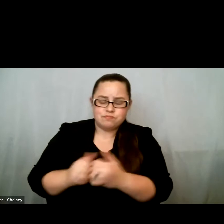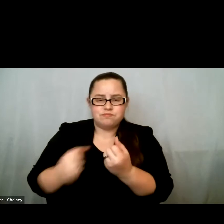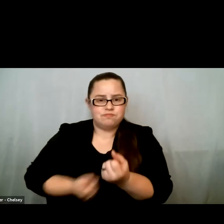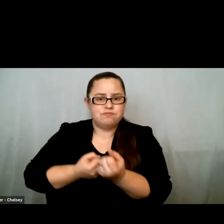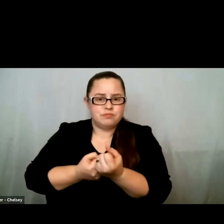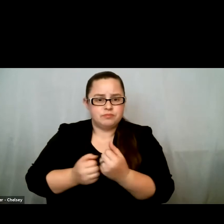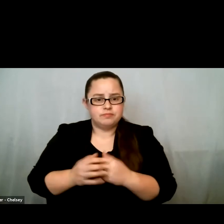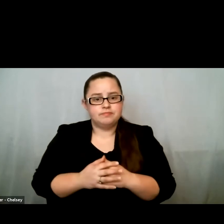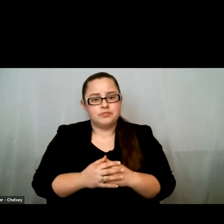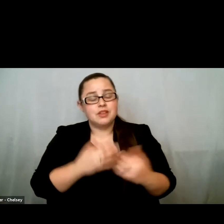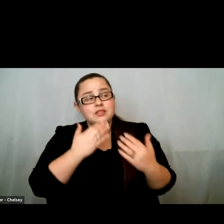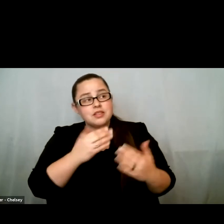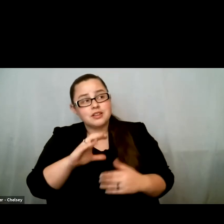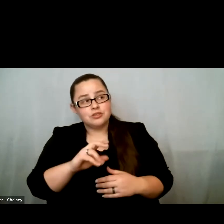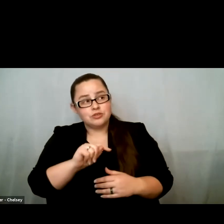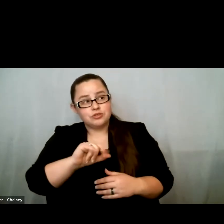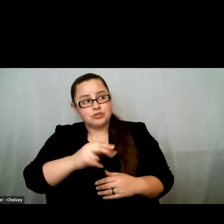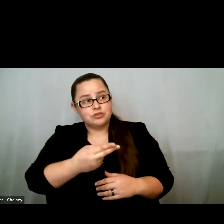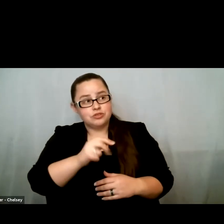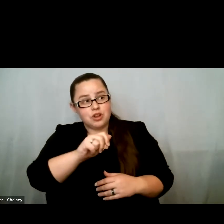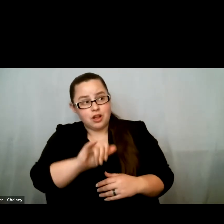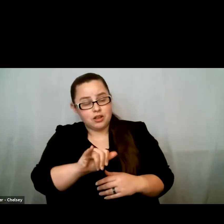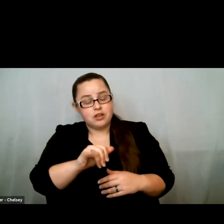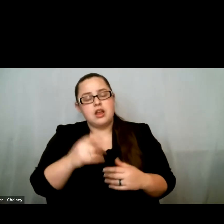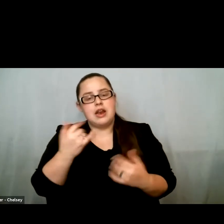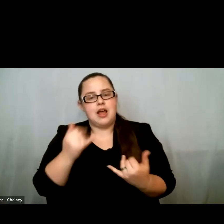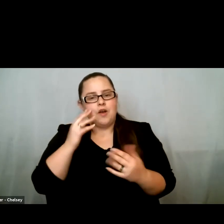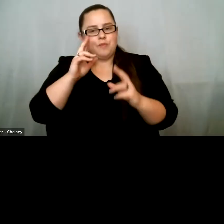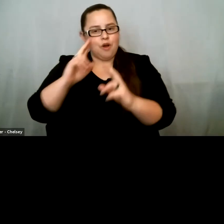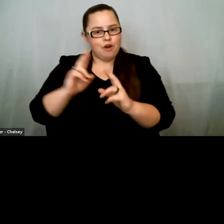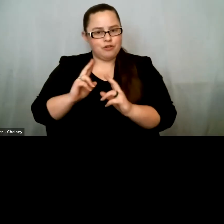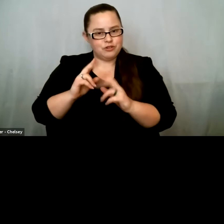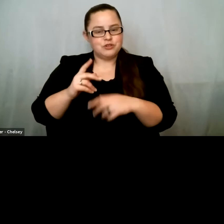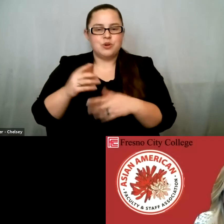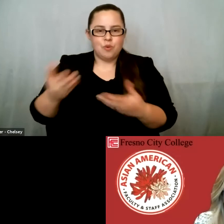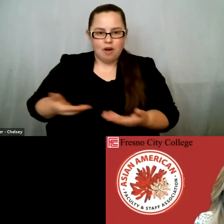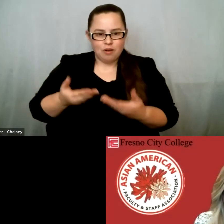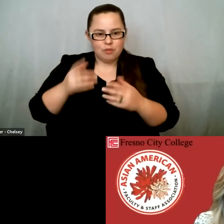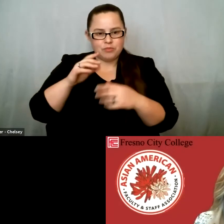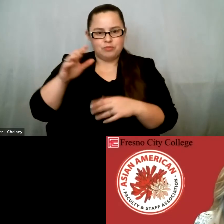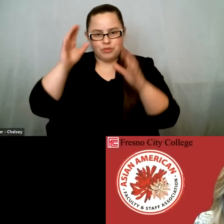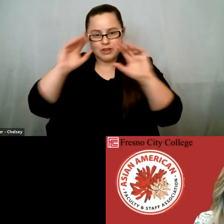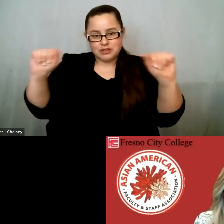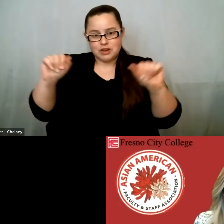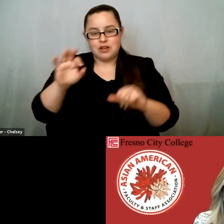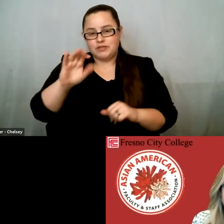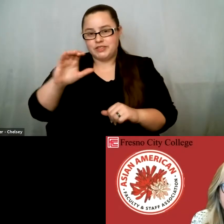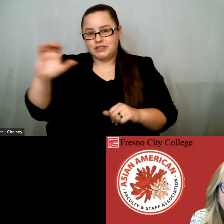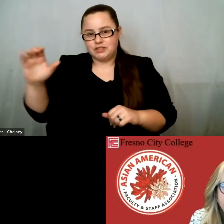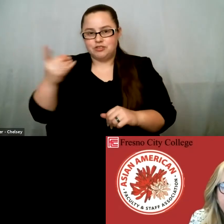Thank you, Chai. And now I'm honored to welcome the president of Fresno City College, Dr. Carol Goldsmith, to say a few